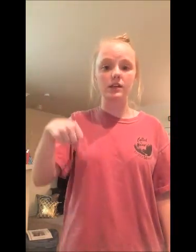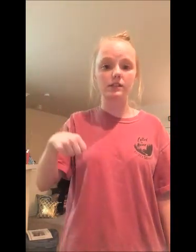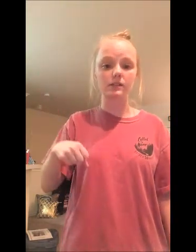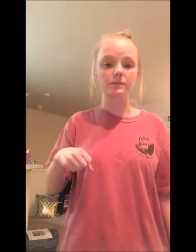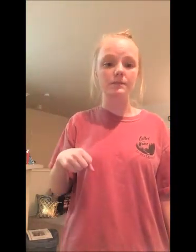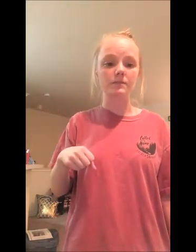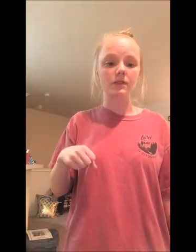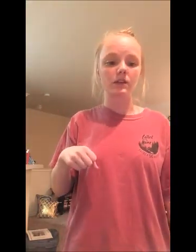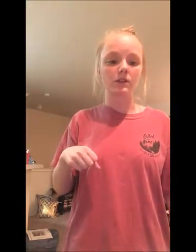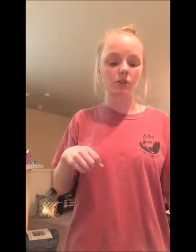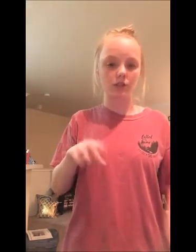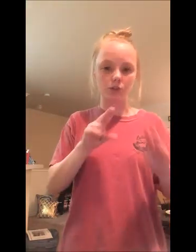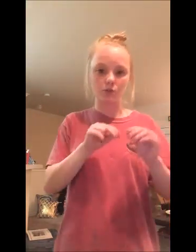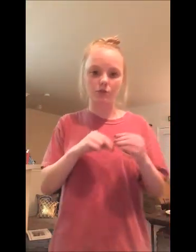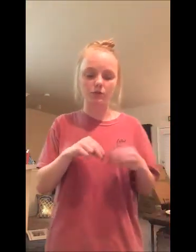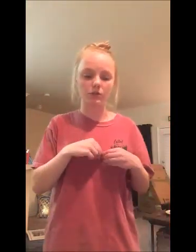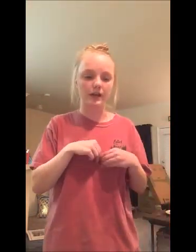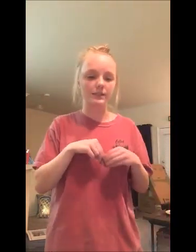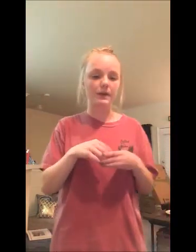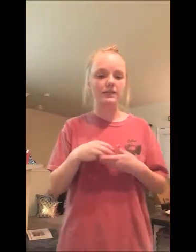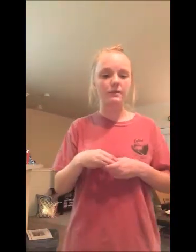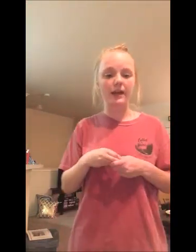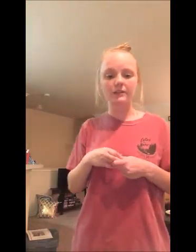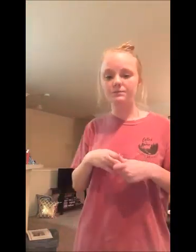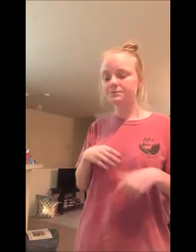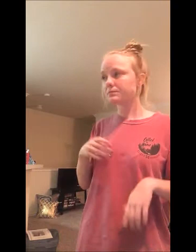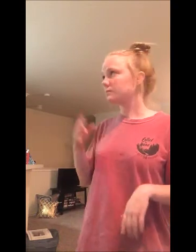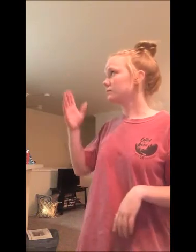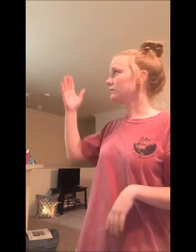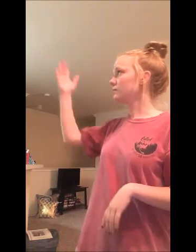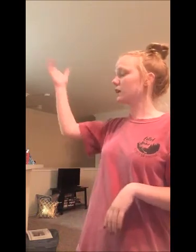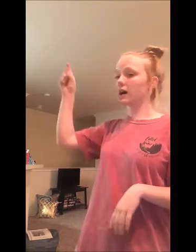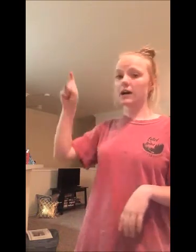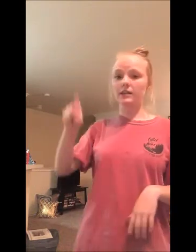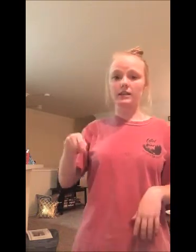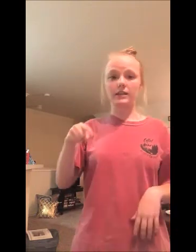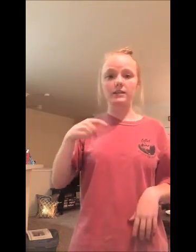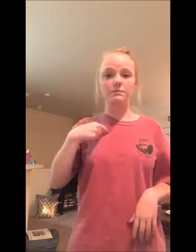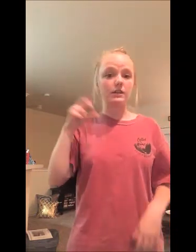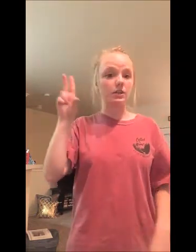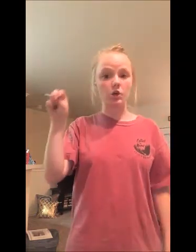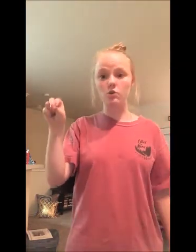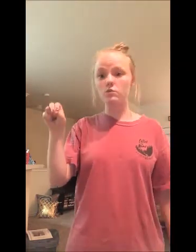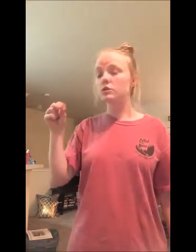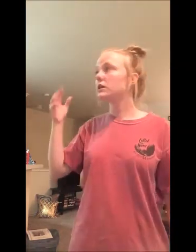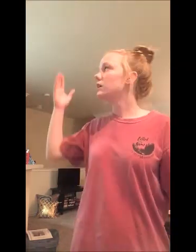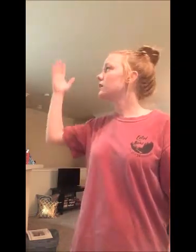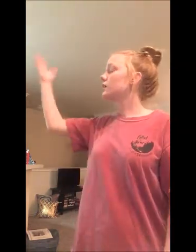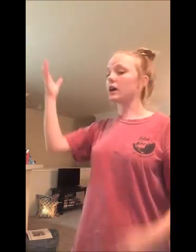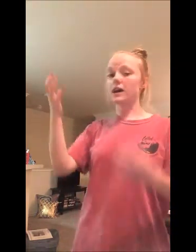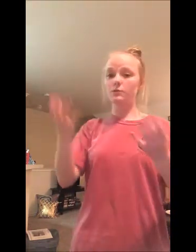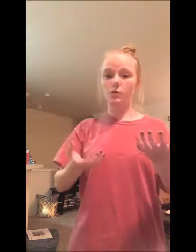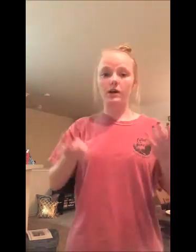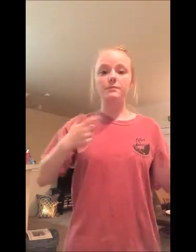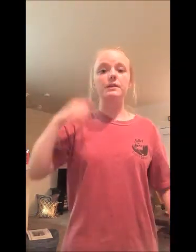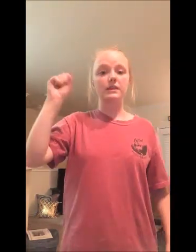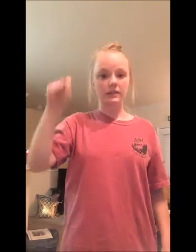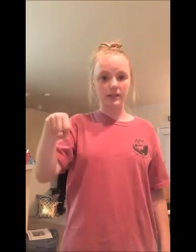yes. So let's do those two lines back to back. God need me? No. God want me?